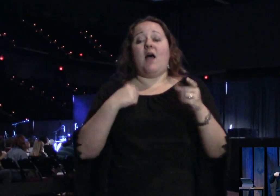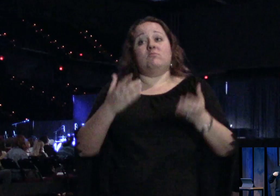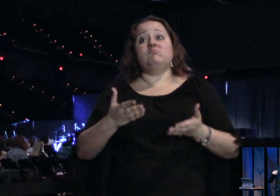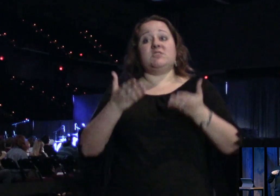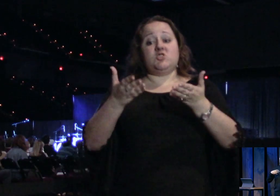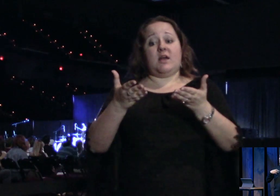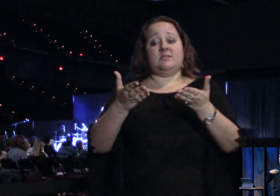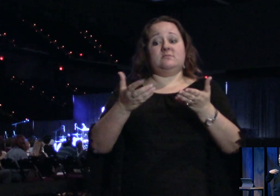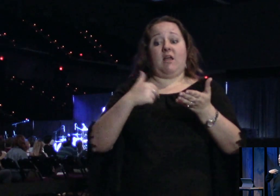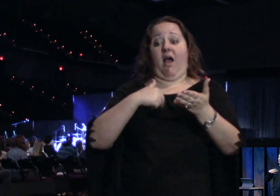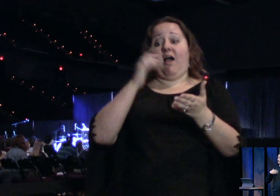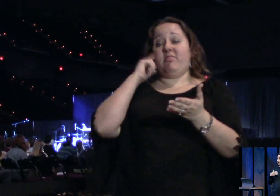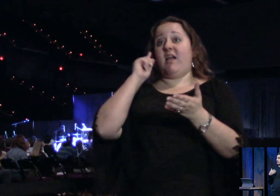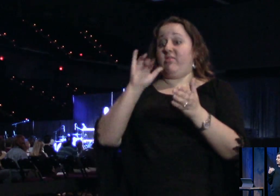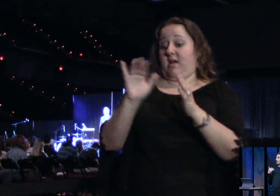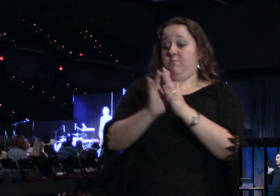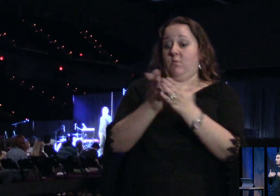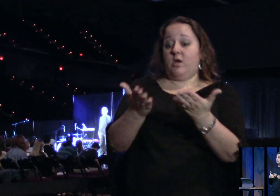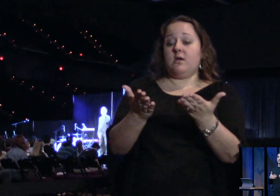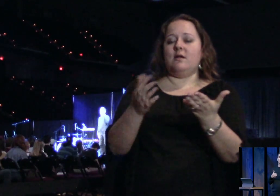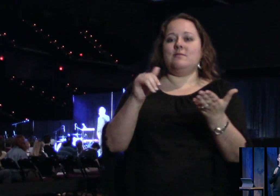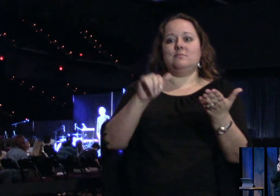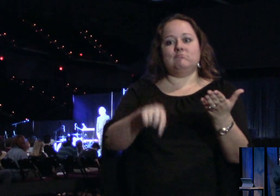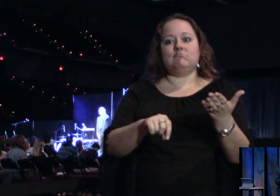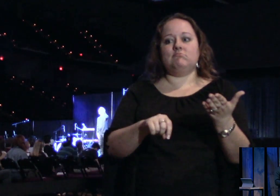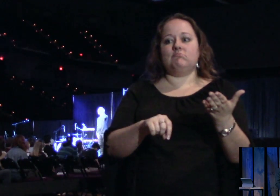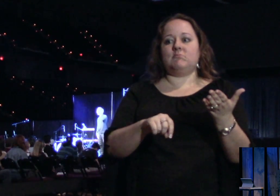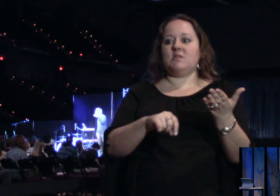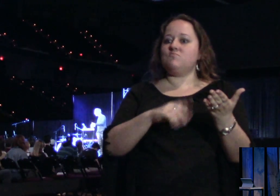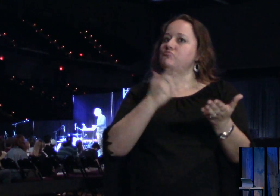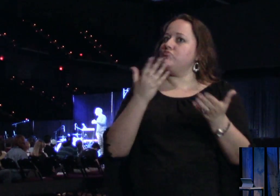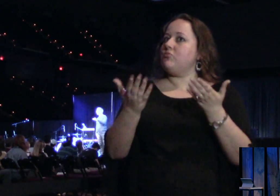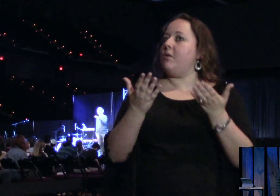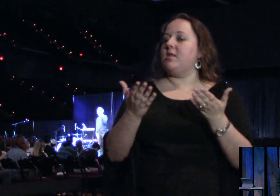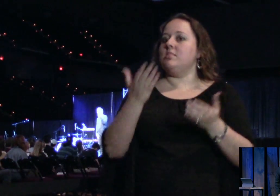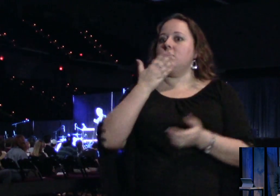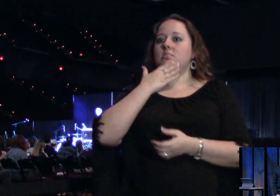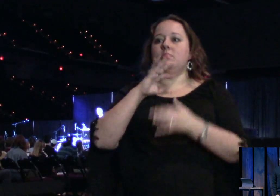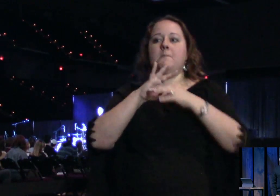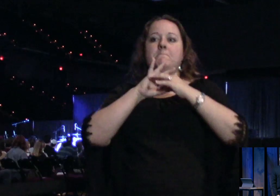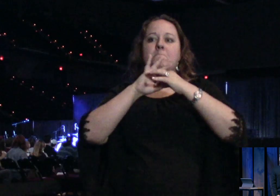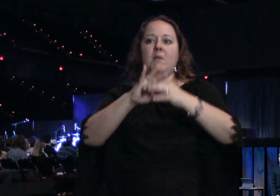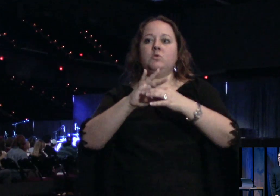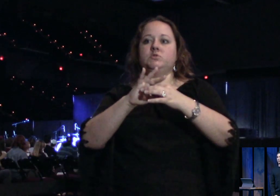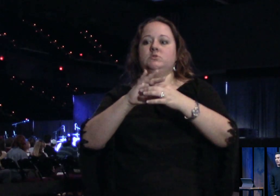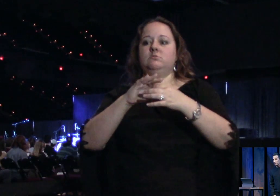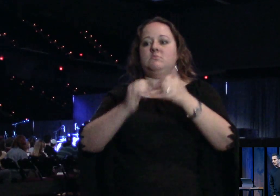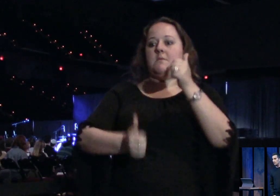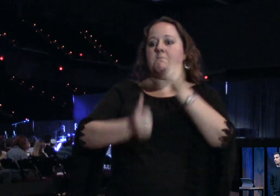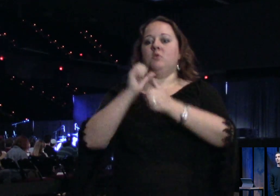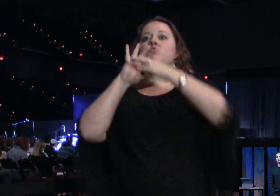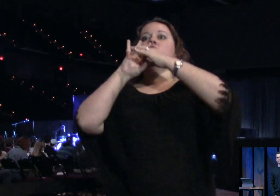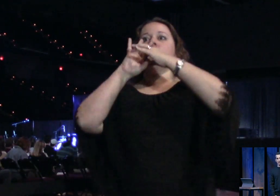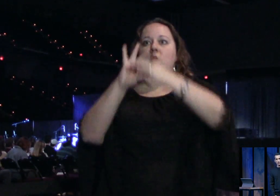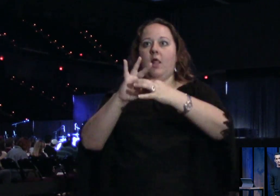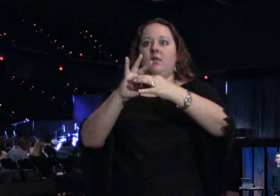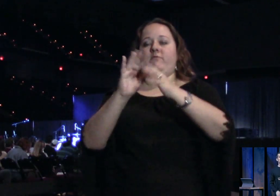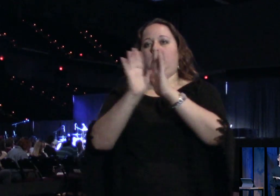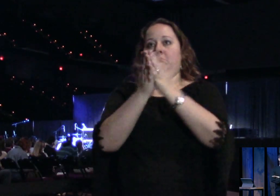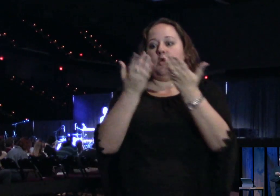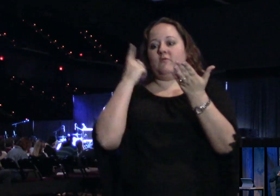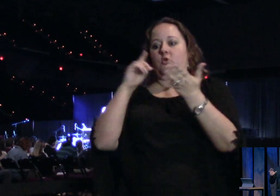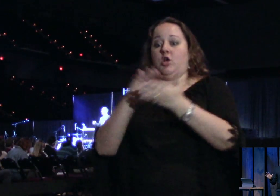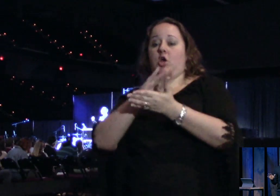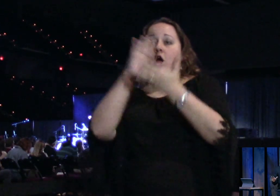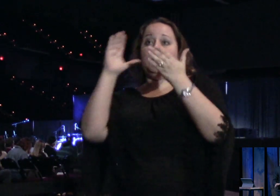I would say that I believe that the book of Ecclesiastes is probably the most relevant book to college